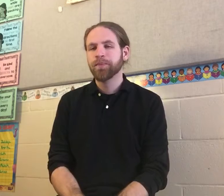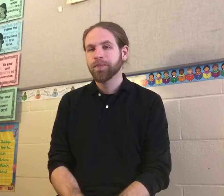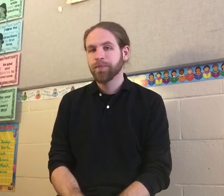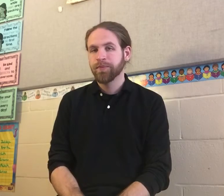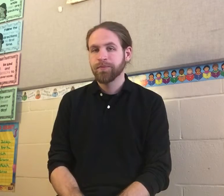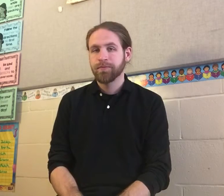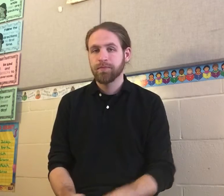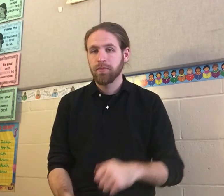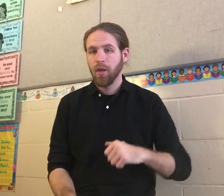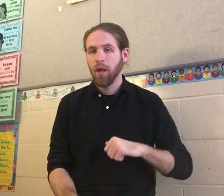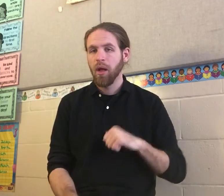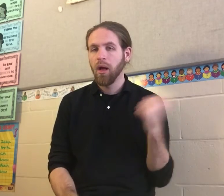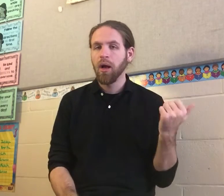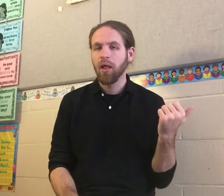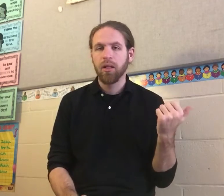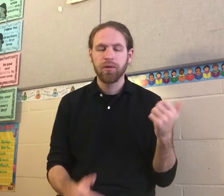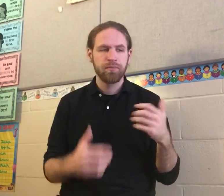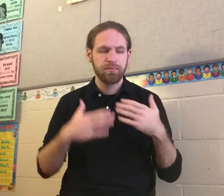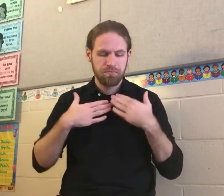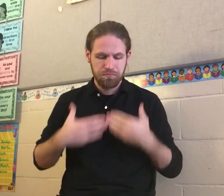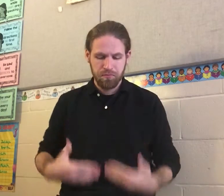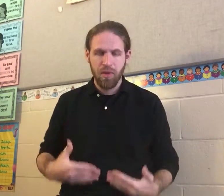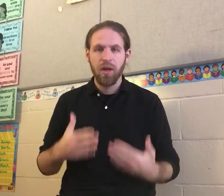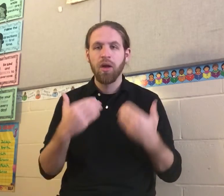What other sensory organs do you have on the side of your head?